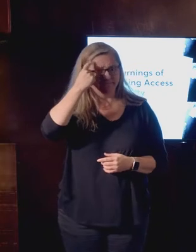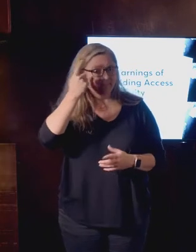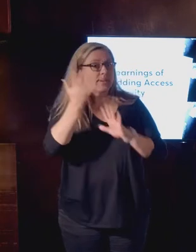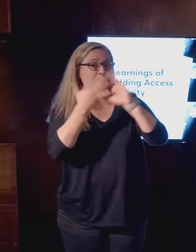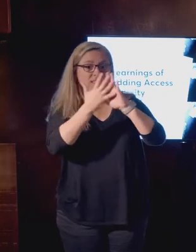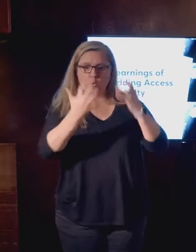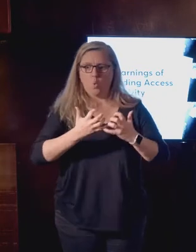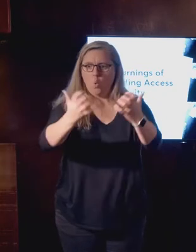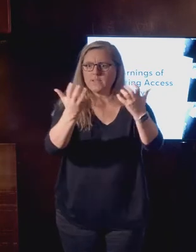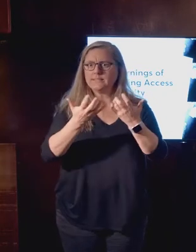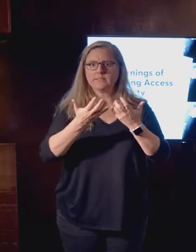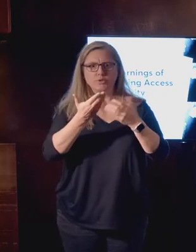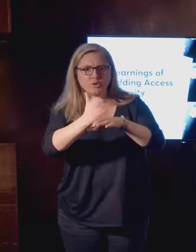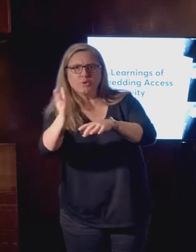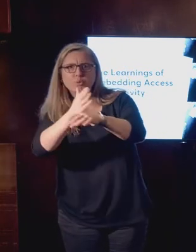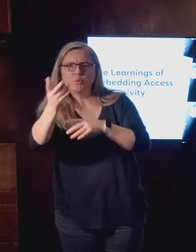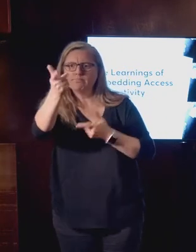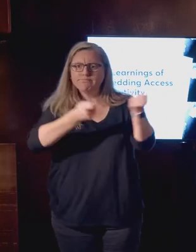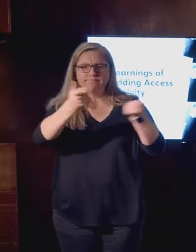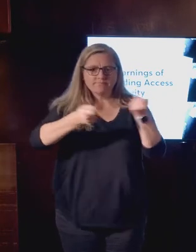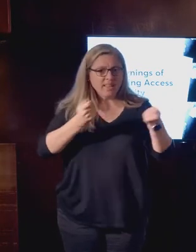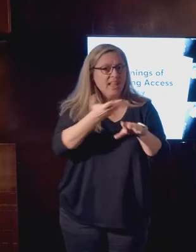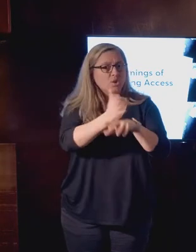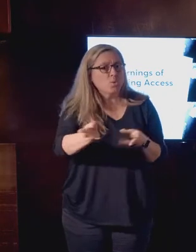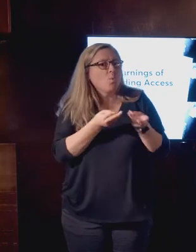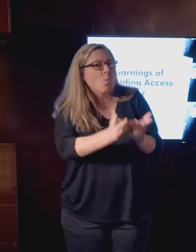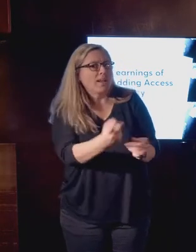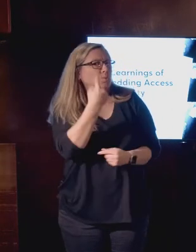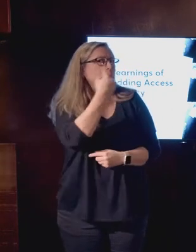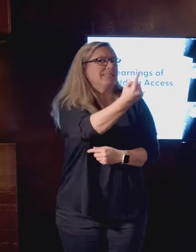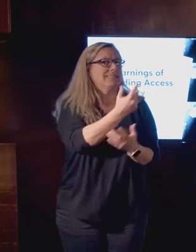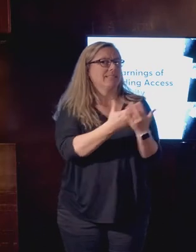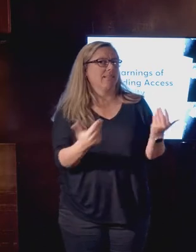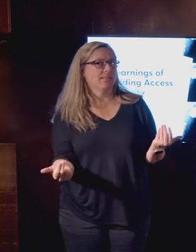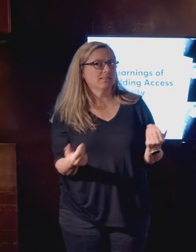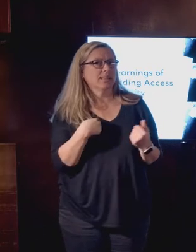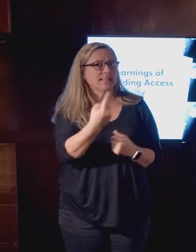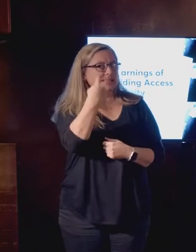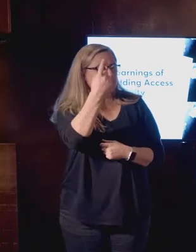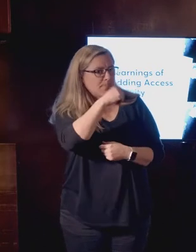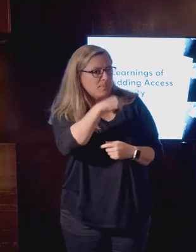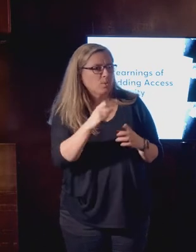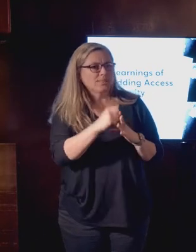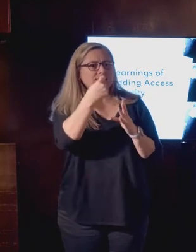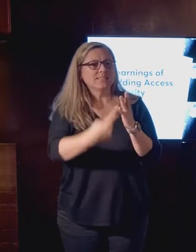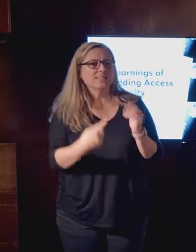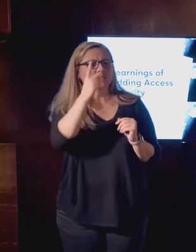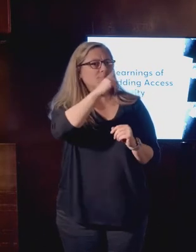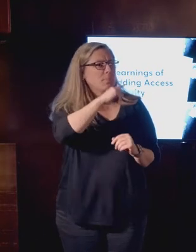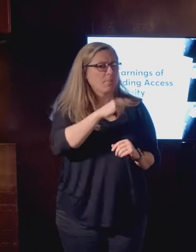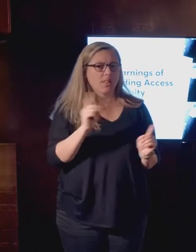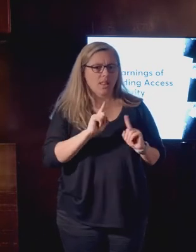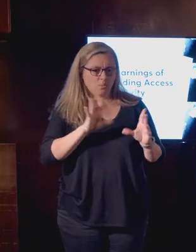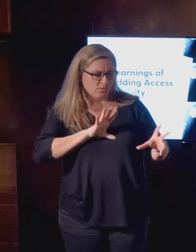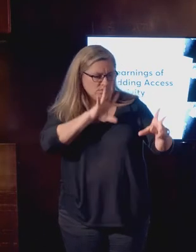up to new audiences. It provides new ways to see art and it allows people with disability or disabled people, as I often say,